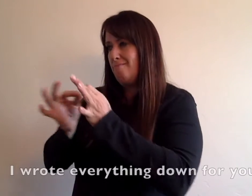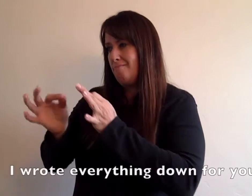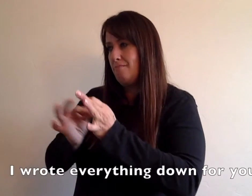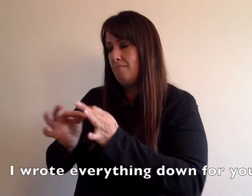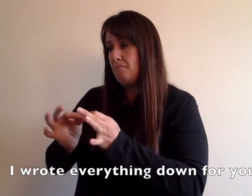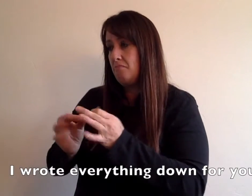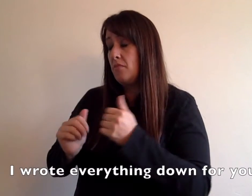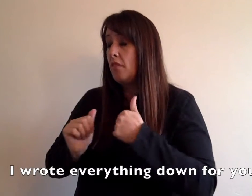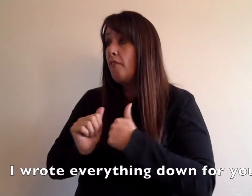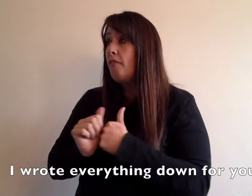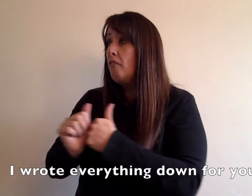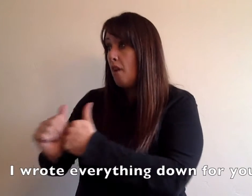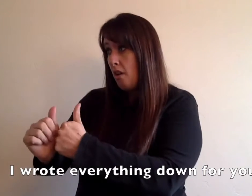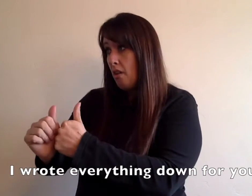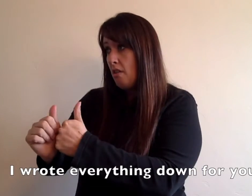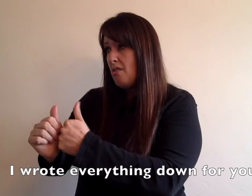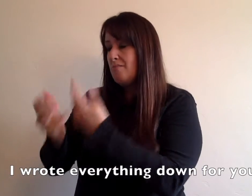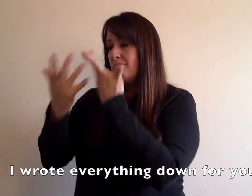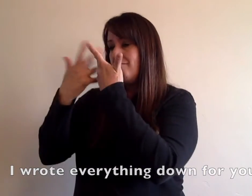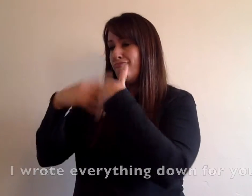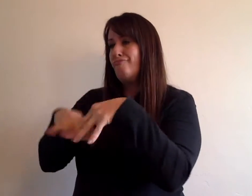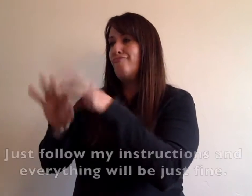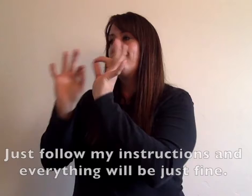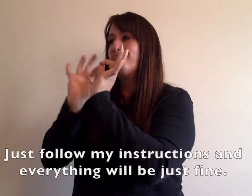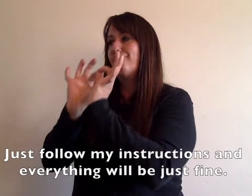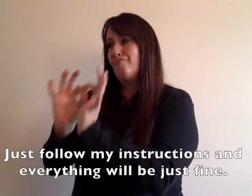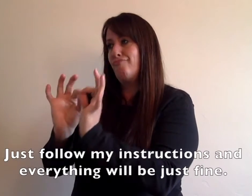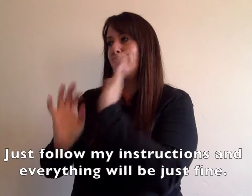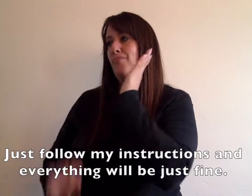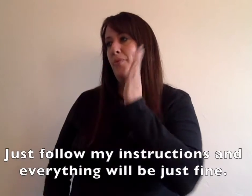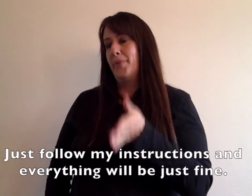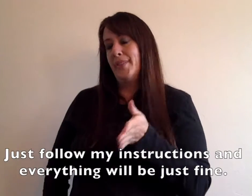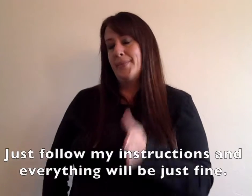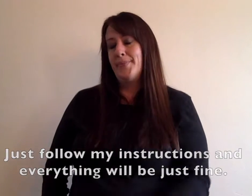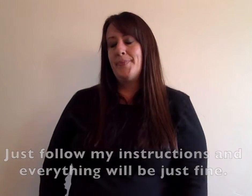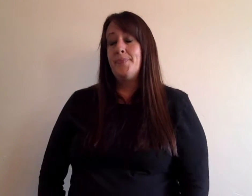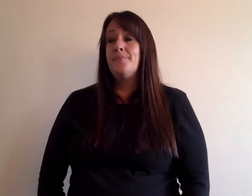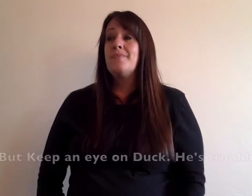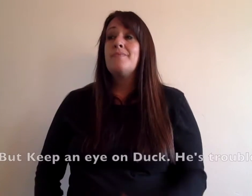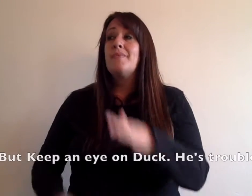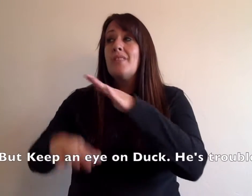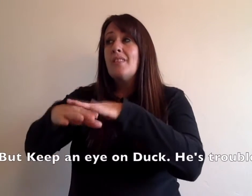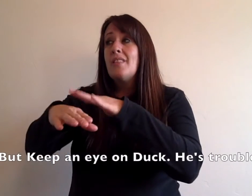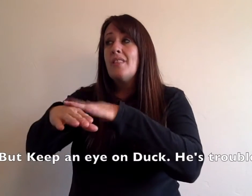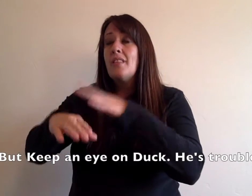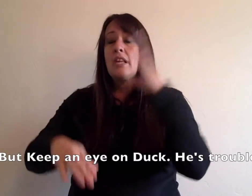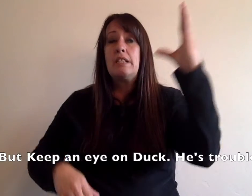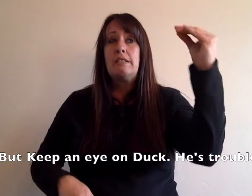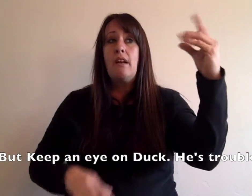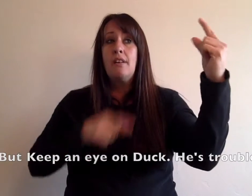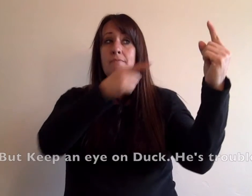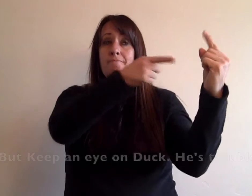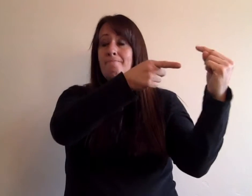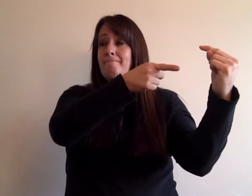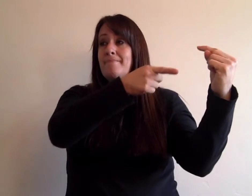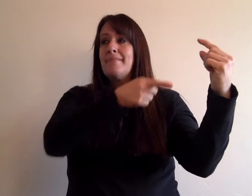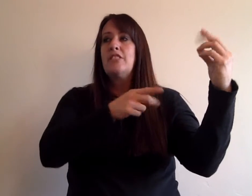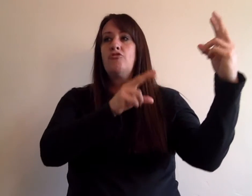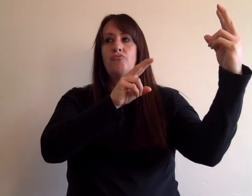everything down for you. Just follow my instructions and everything will be fine. But keep an eye on Duck.